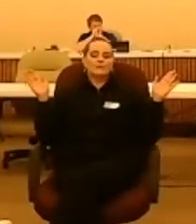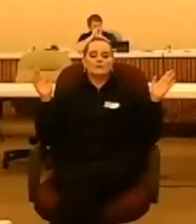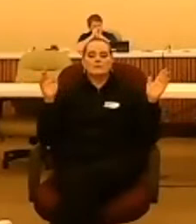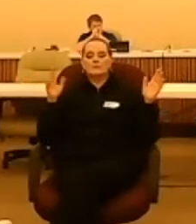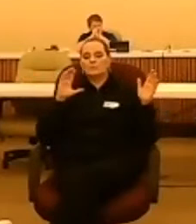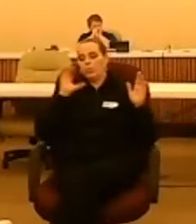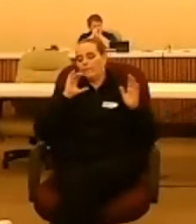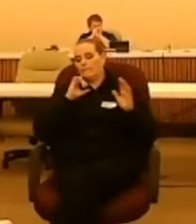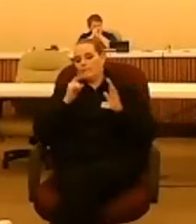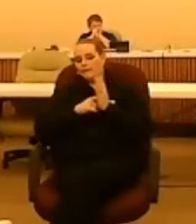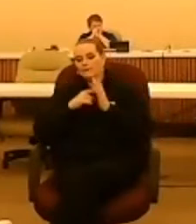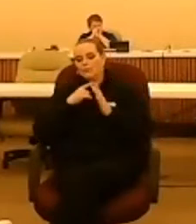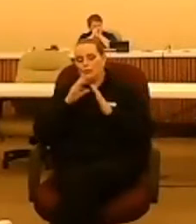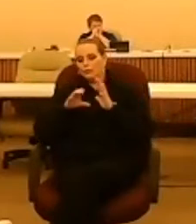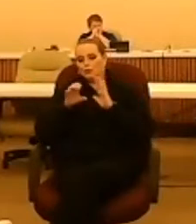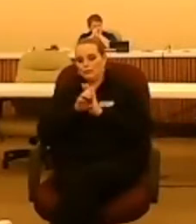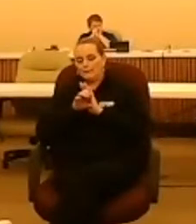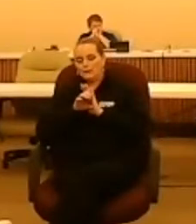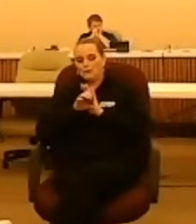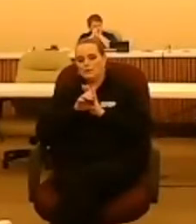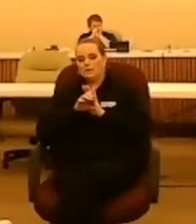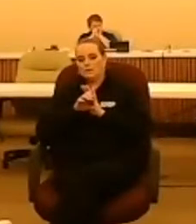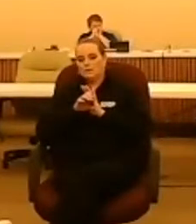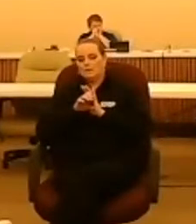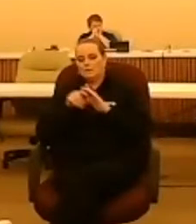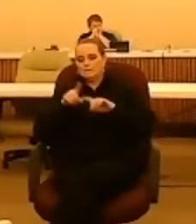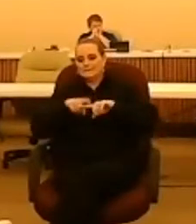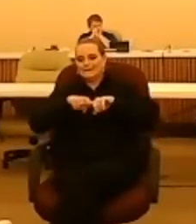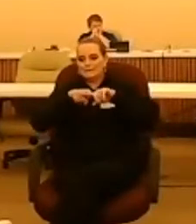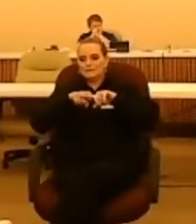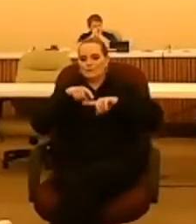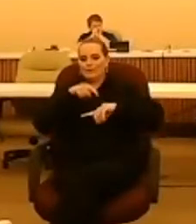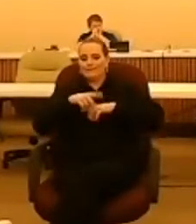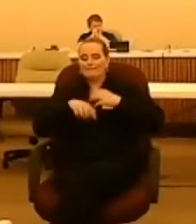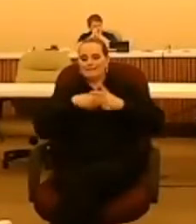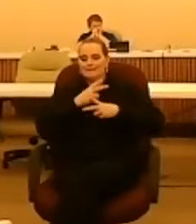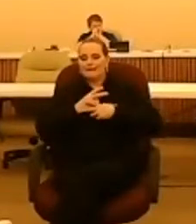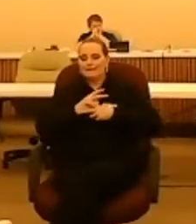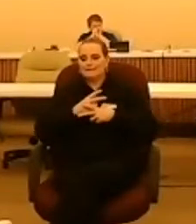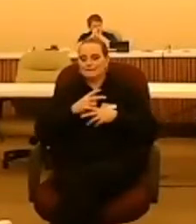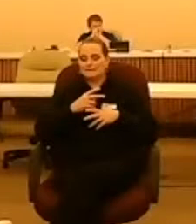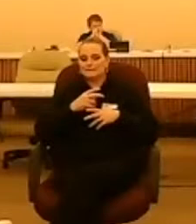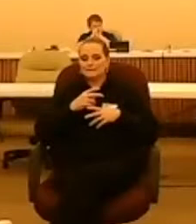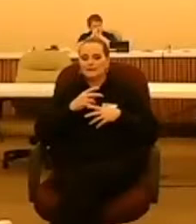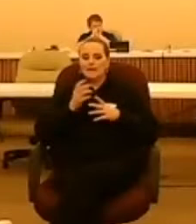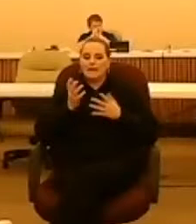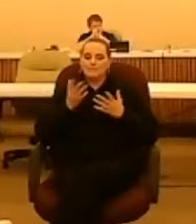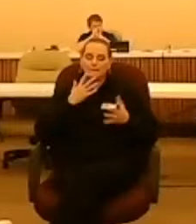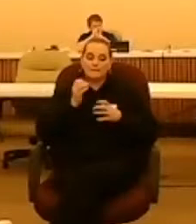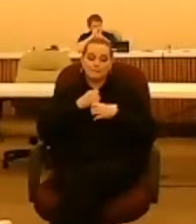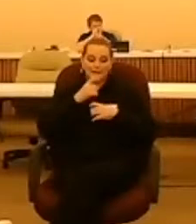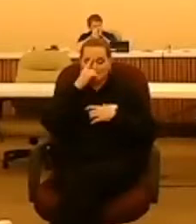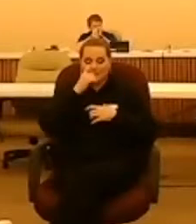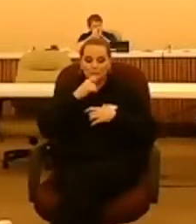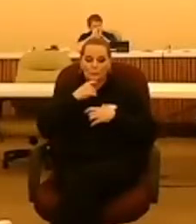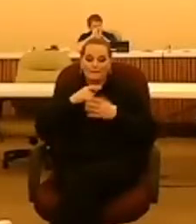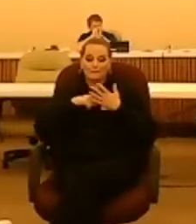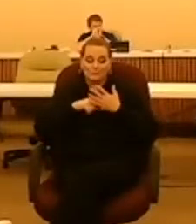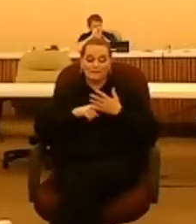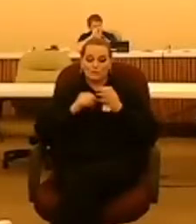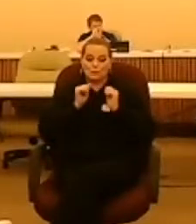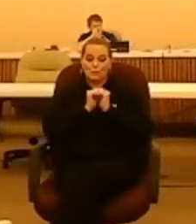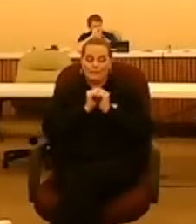fines or criminal sanctions for these kinds of violations. It might make sense for us to have a discussion